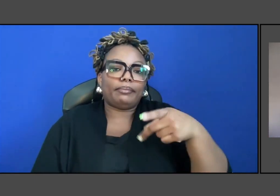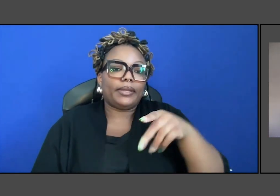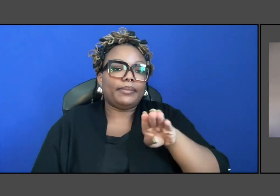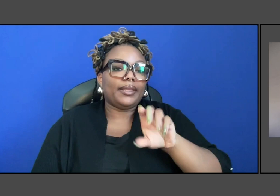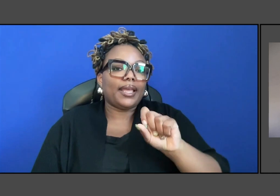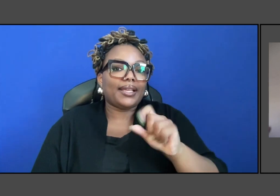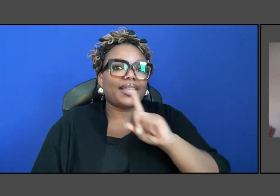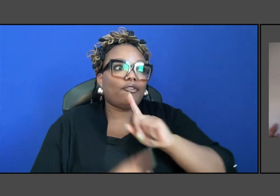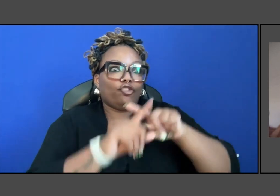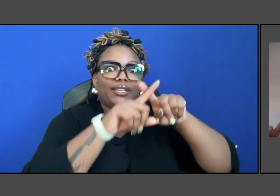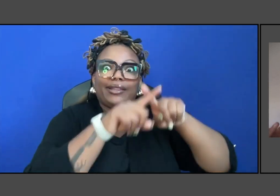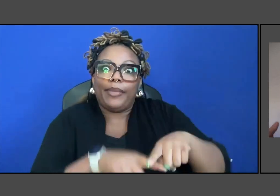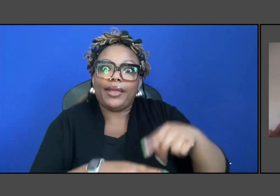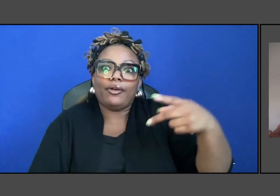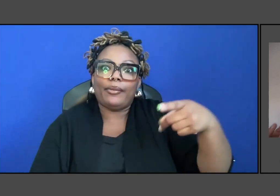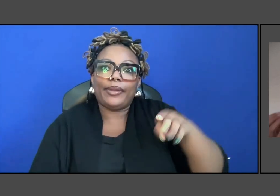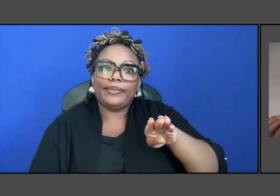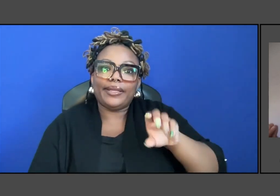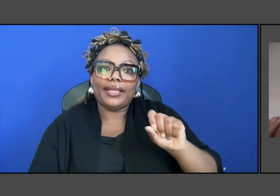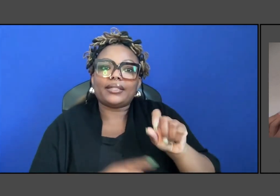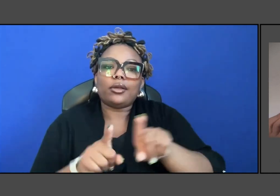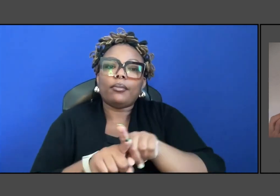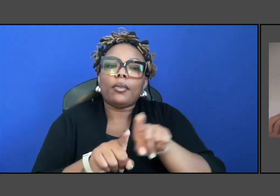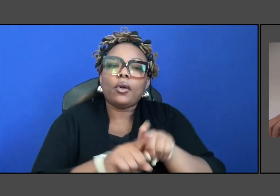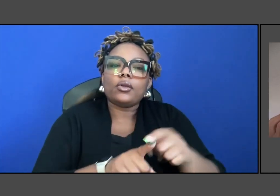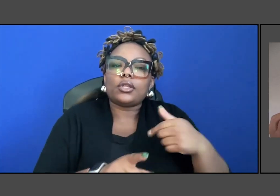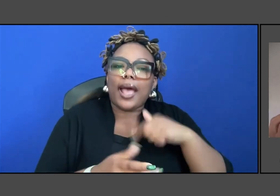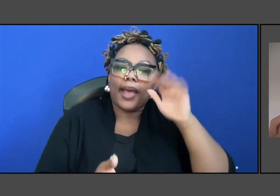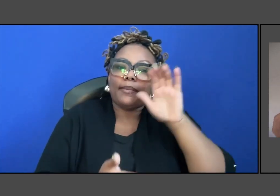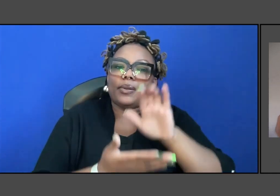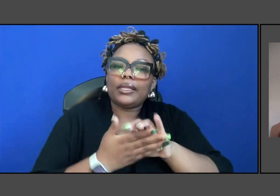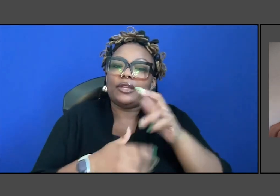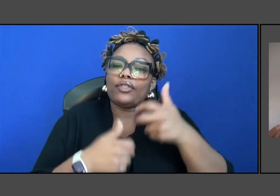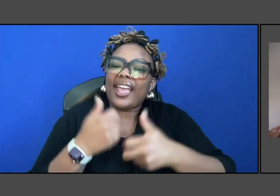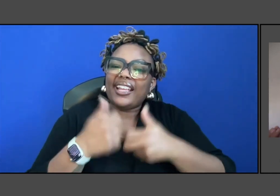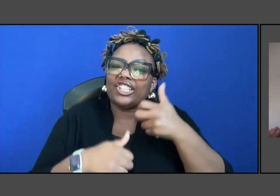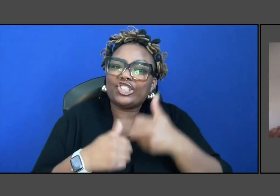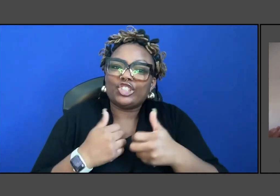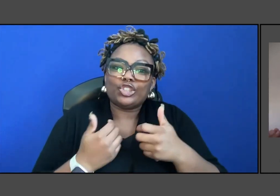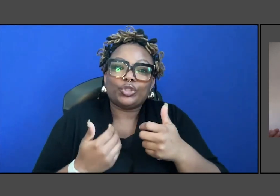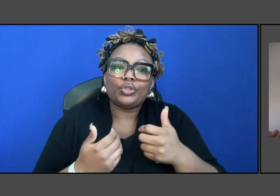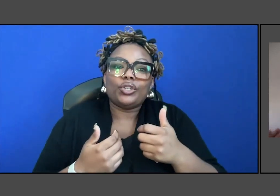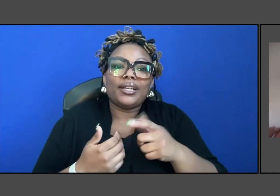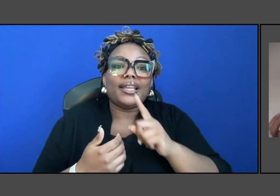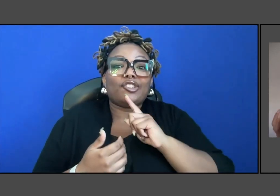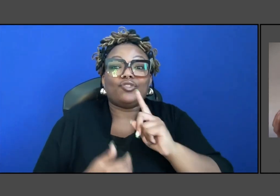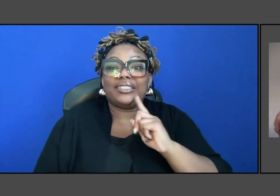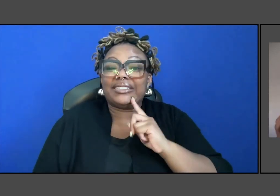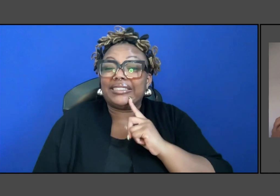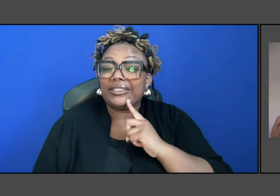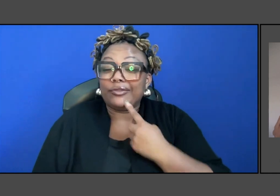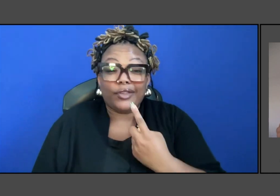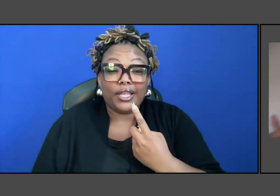it. But I believe that problem is so severe in terms of the lack